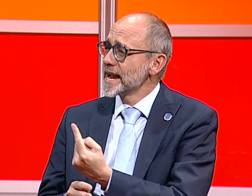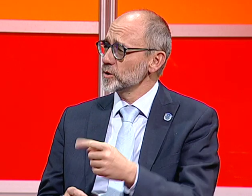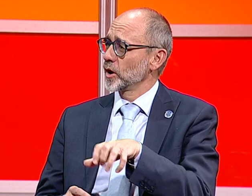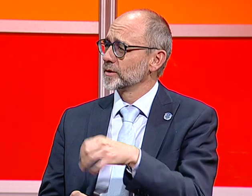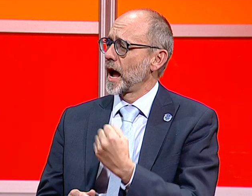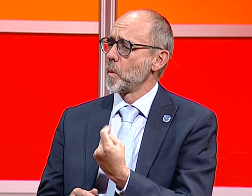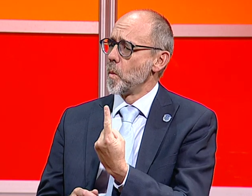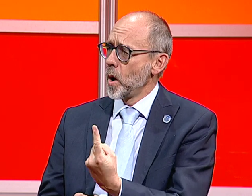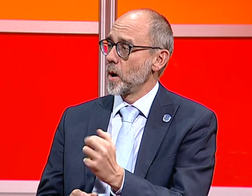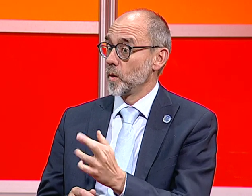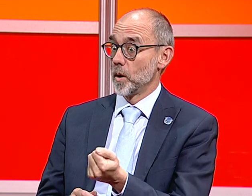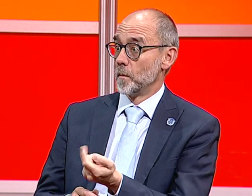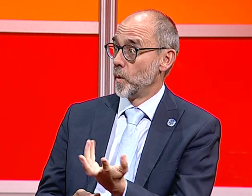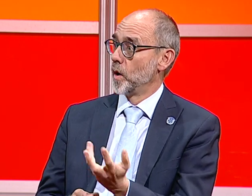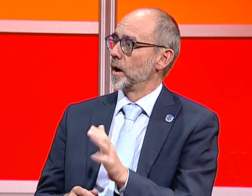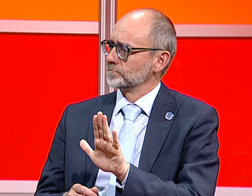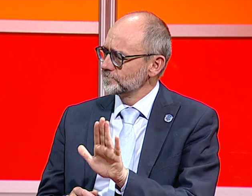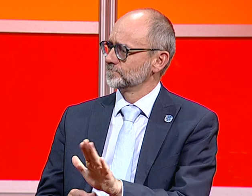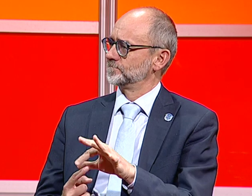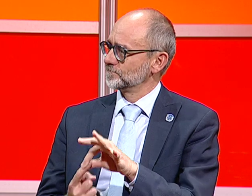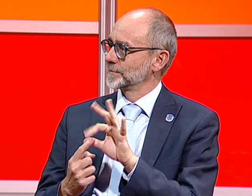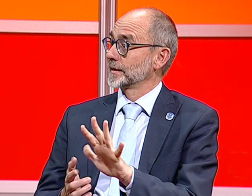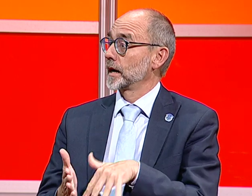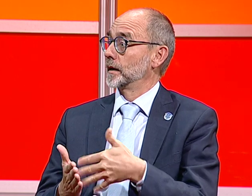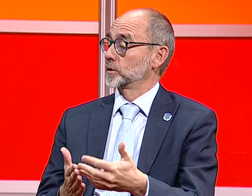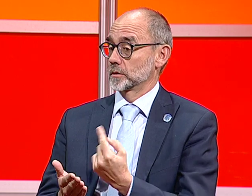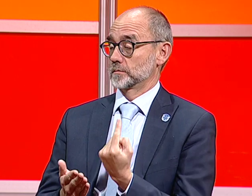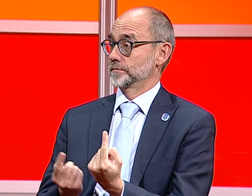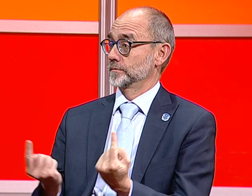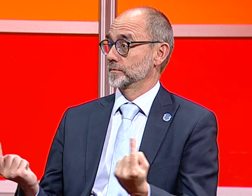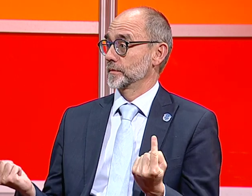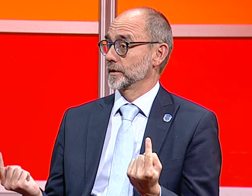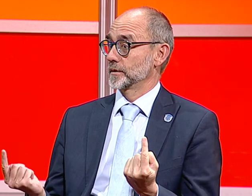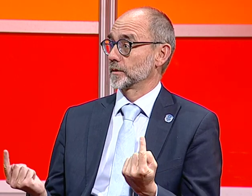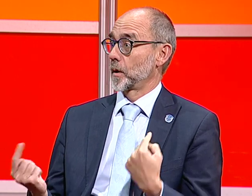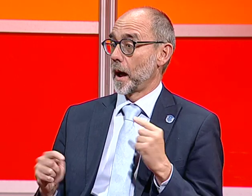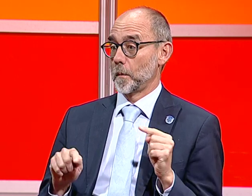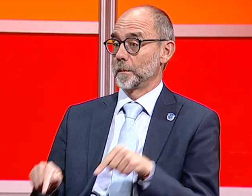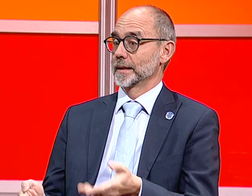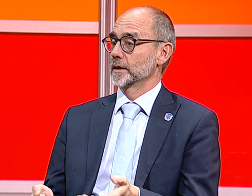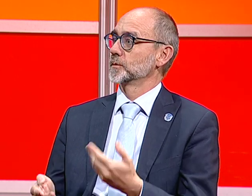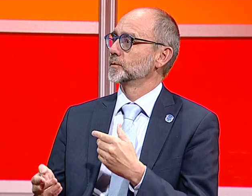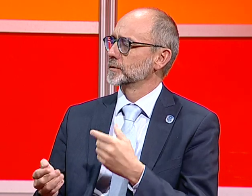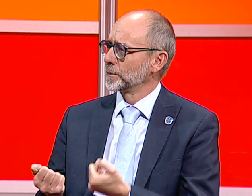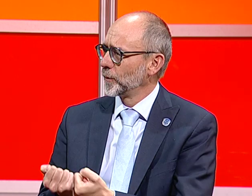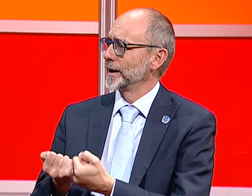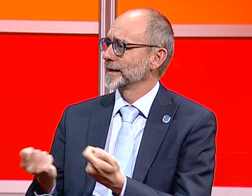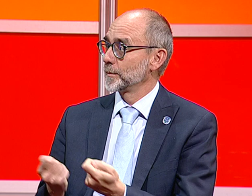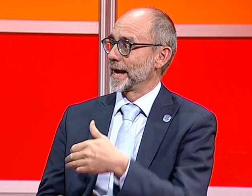members, including Namibia, of course. And each of the countries have their own sign languages, either one or more sign languages.